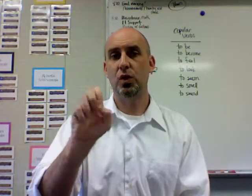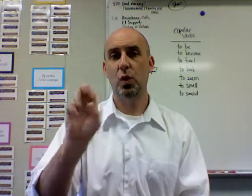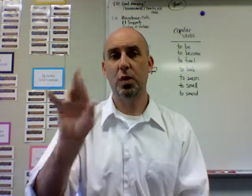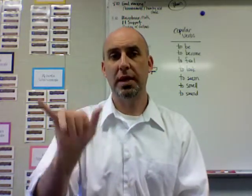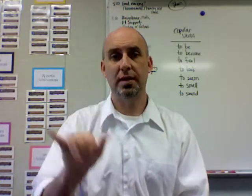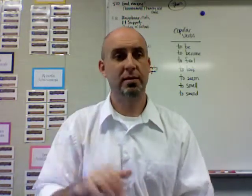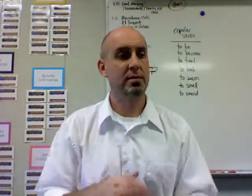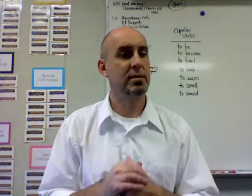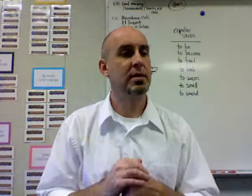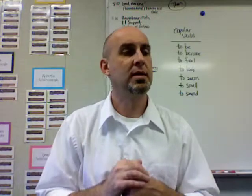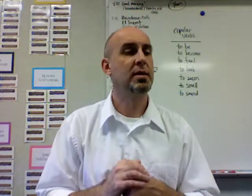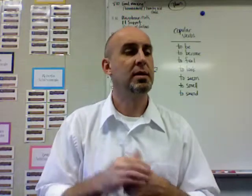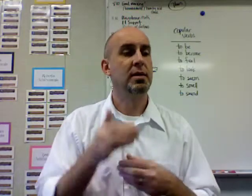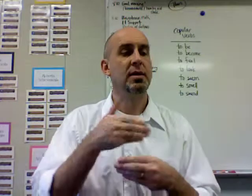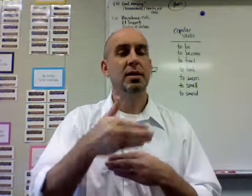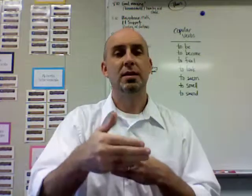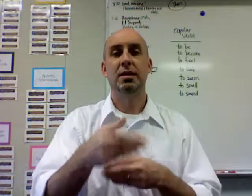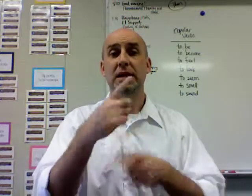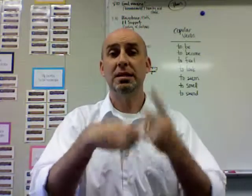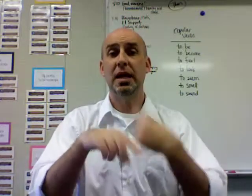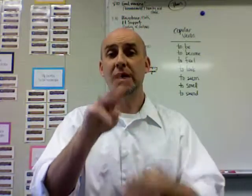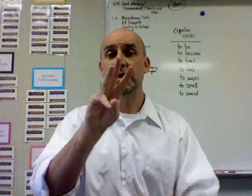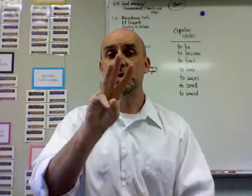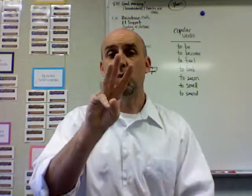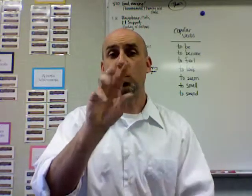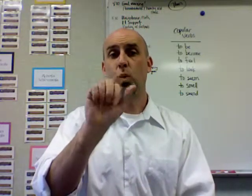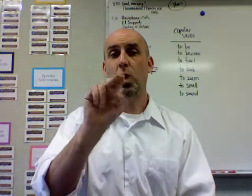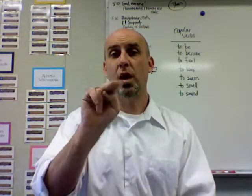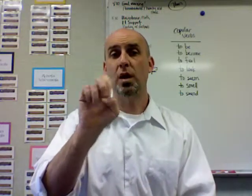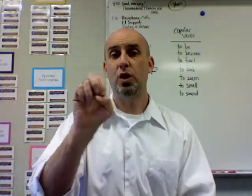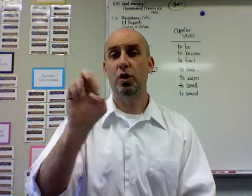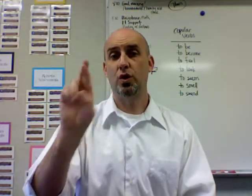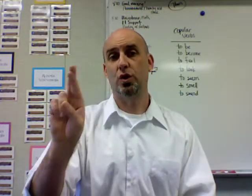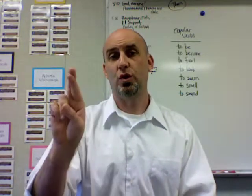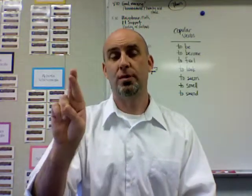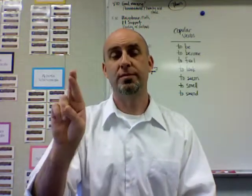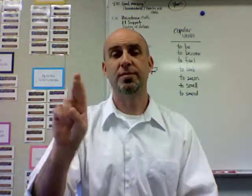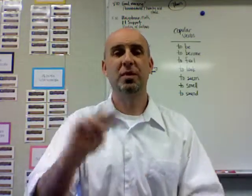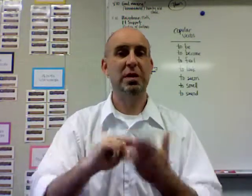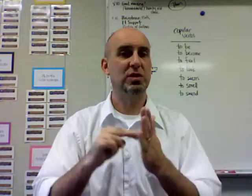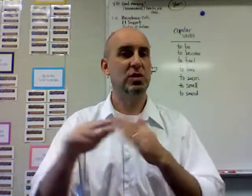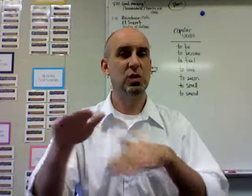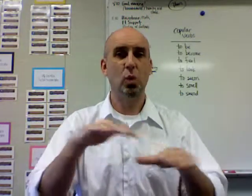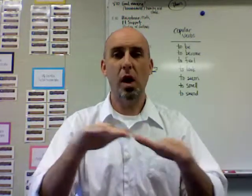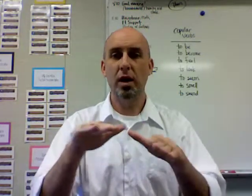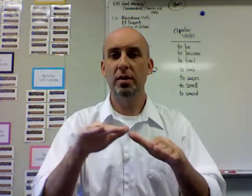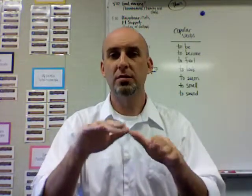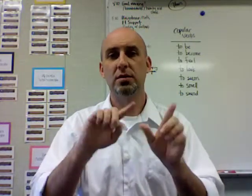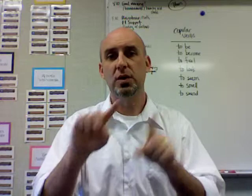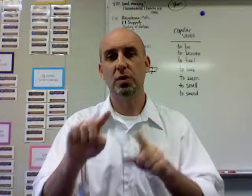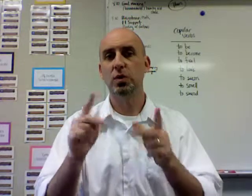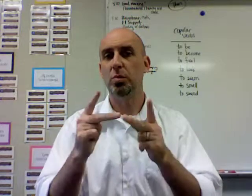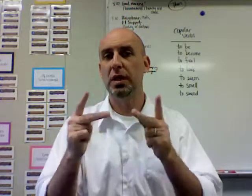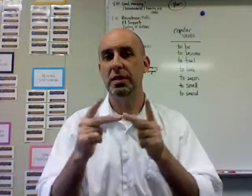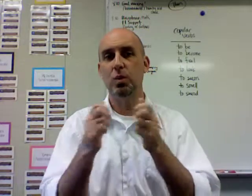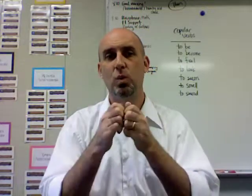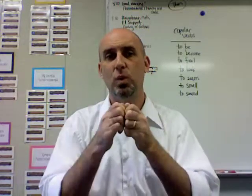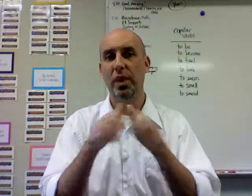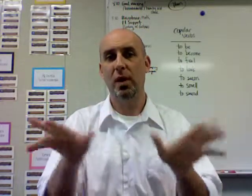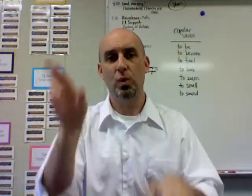Territory. The next sign is a wander. It means just to walk, to go to a place without